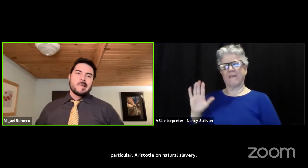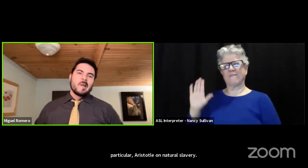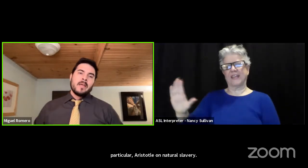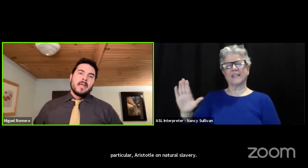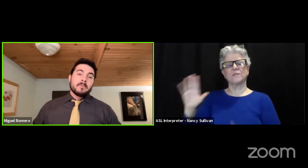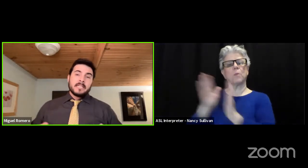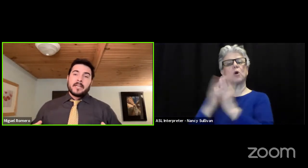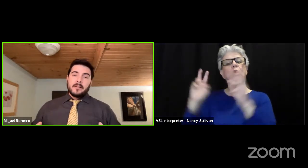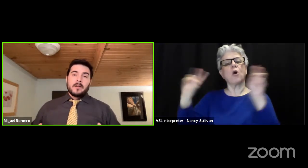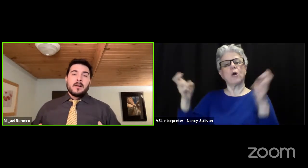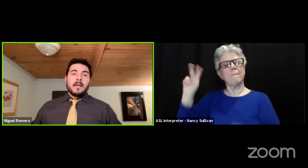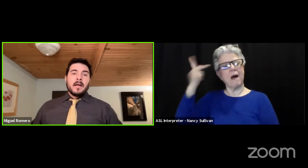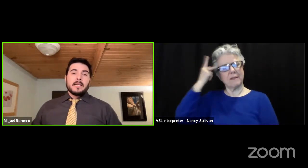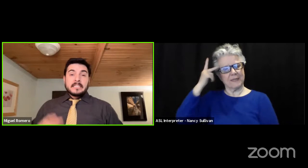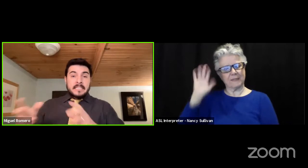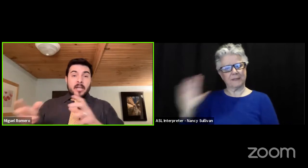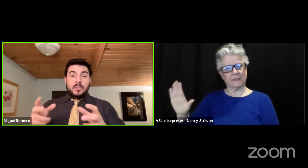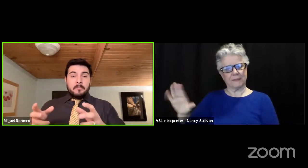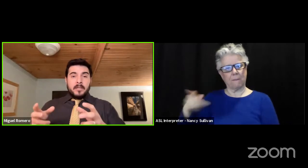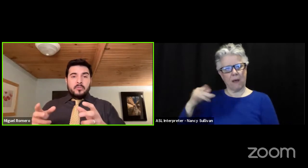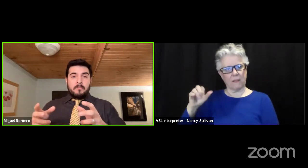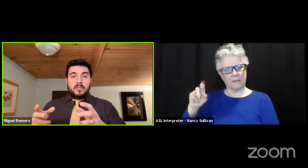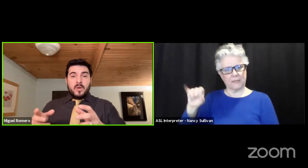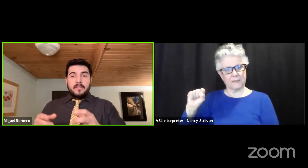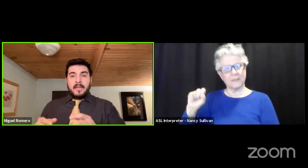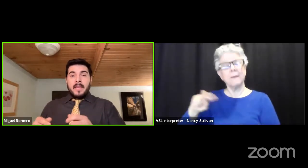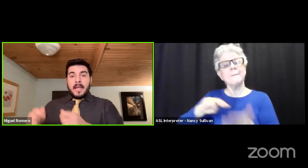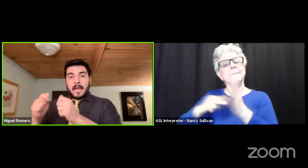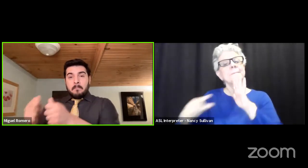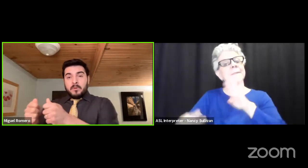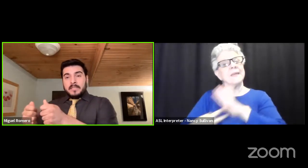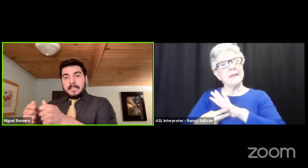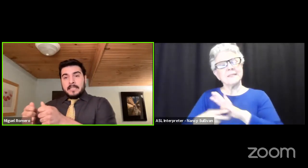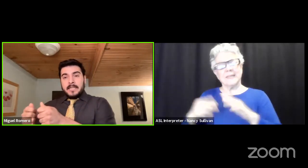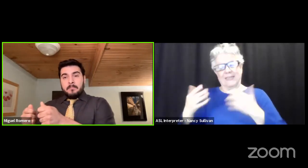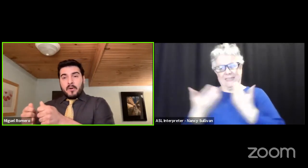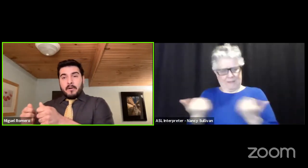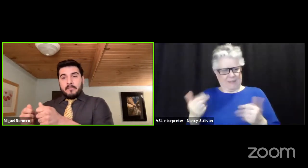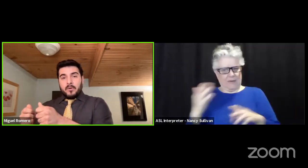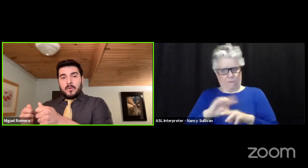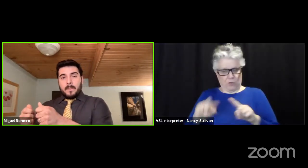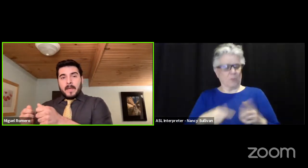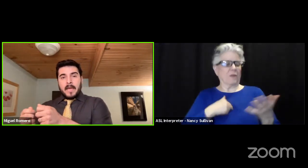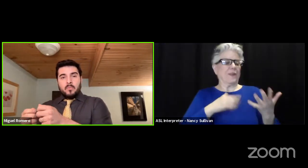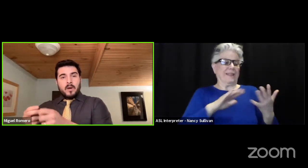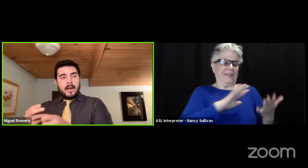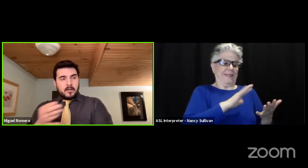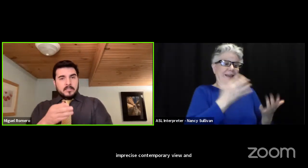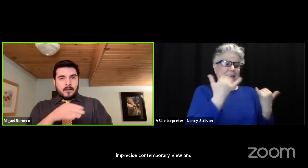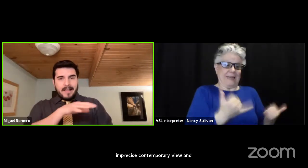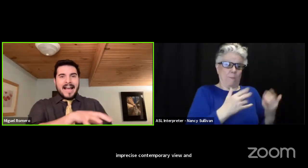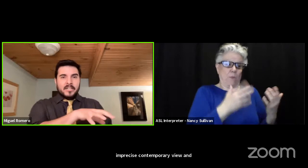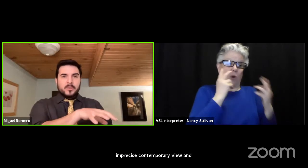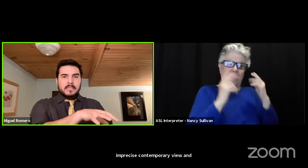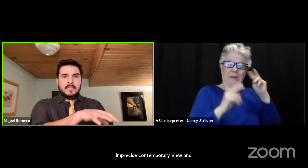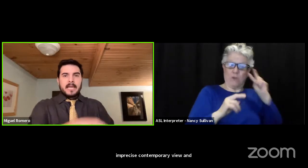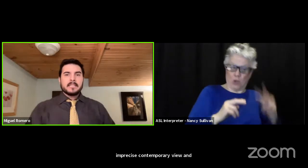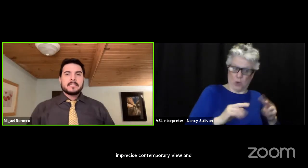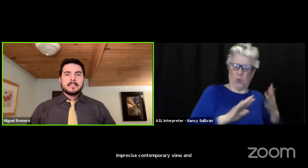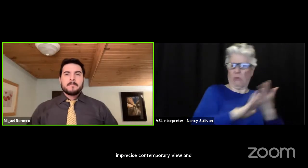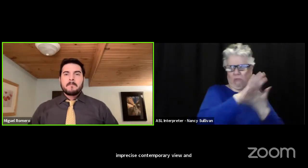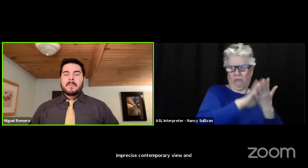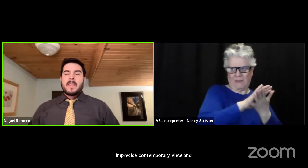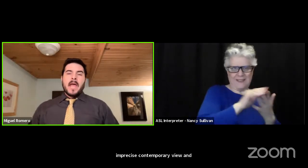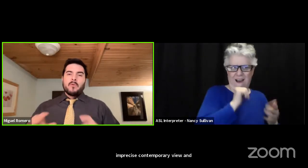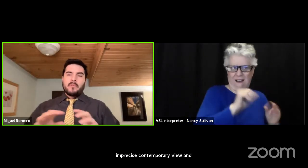Politics. In particular, distinguishing between the imprecise contemporary view and what Aristotle actually